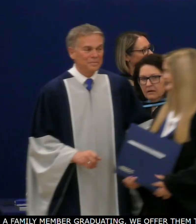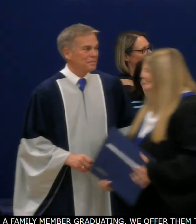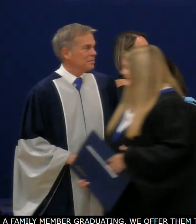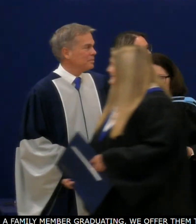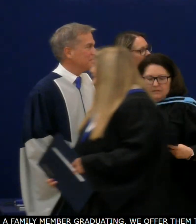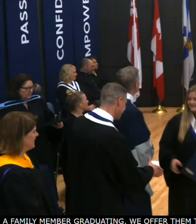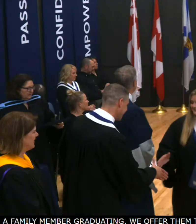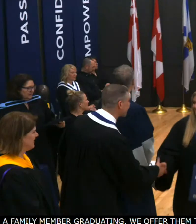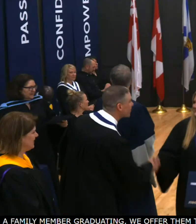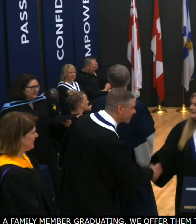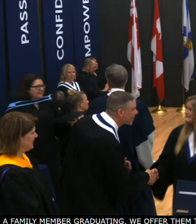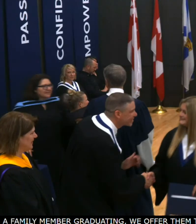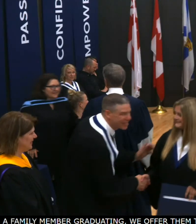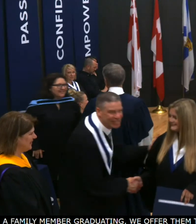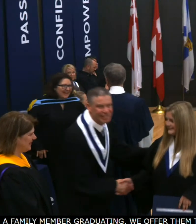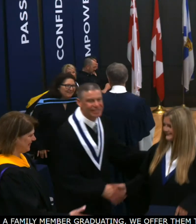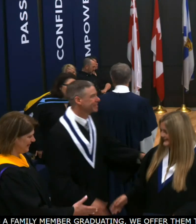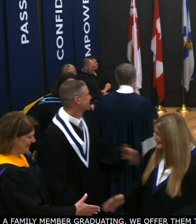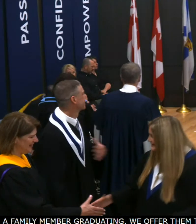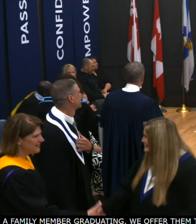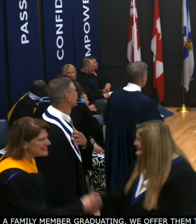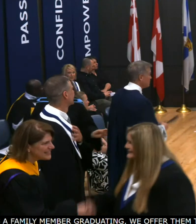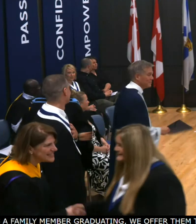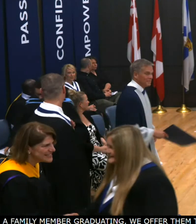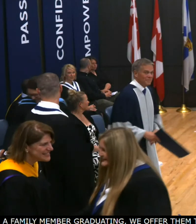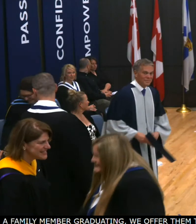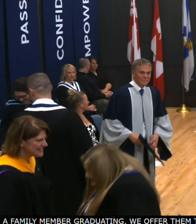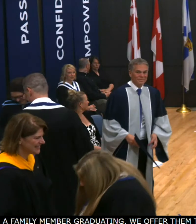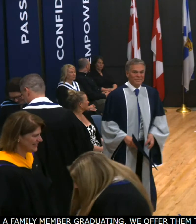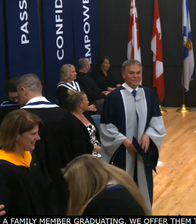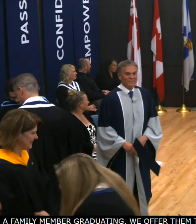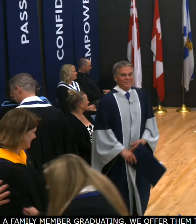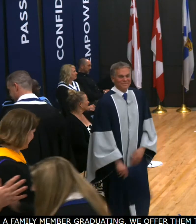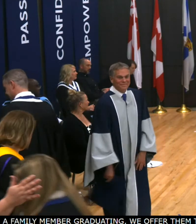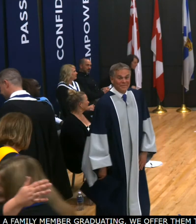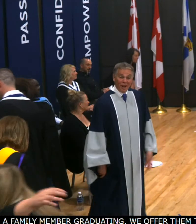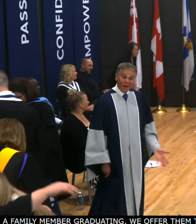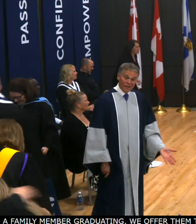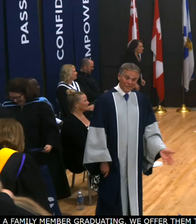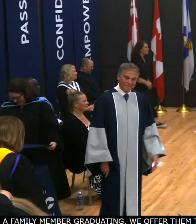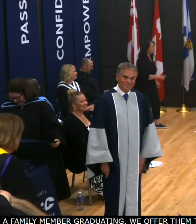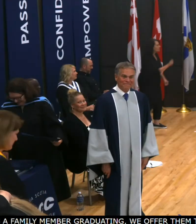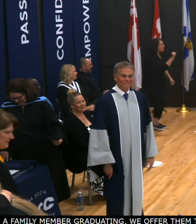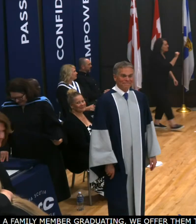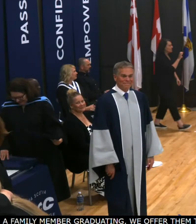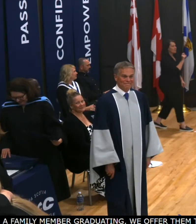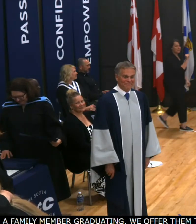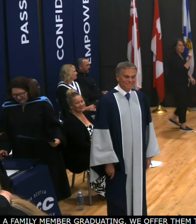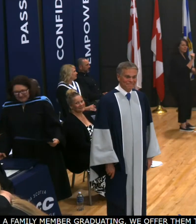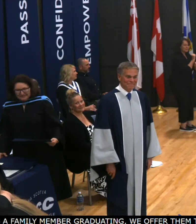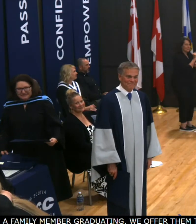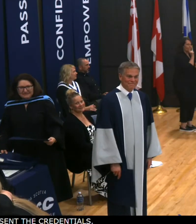Scott Olshewick joins us now to present his daughter, Hannah Olshewick, with a diploma in social services.